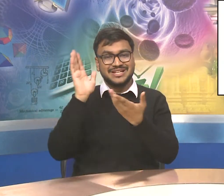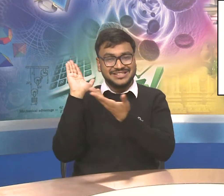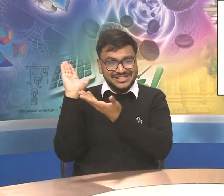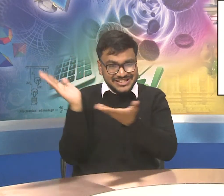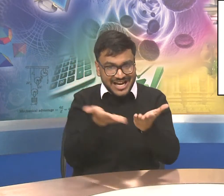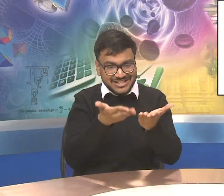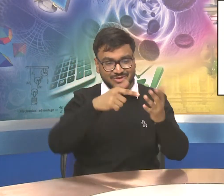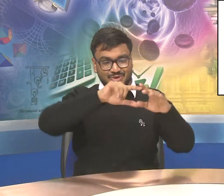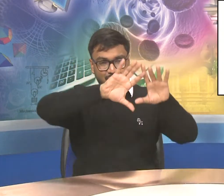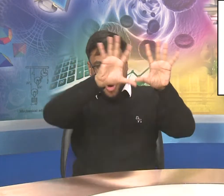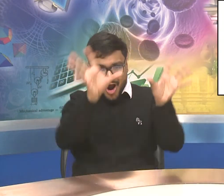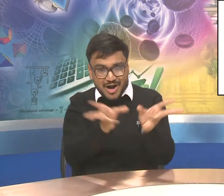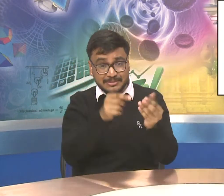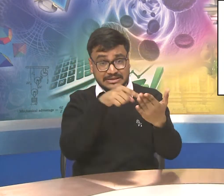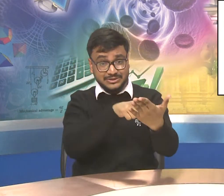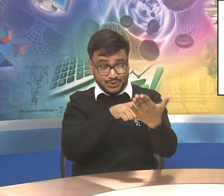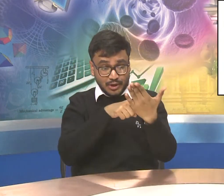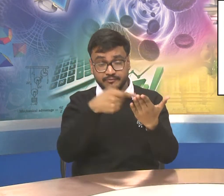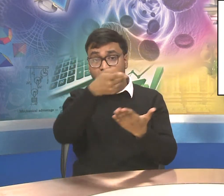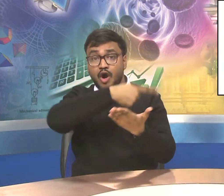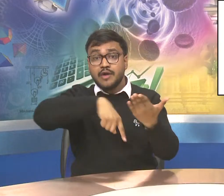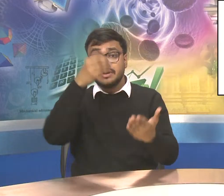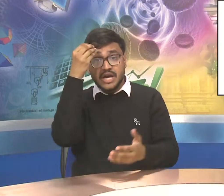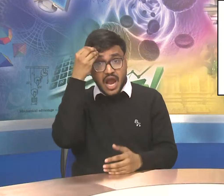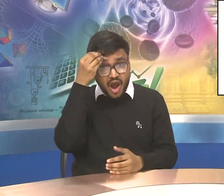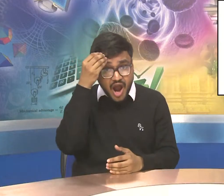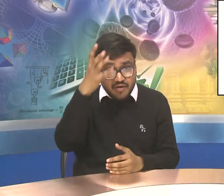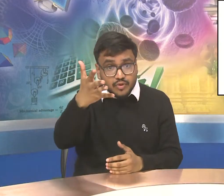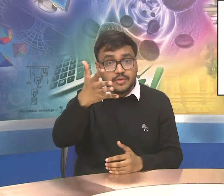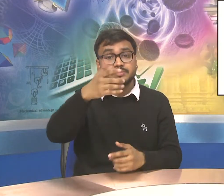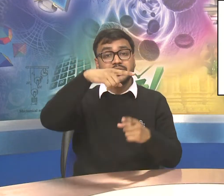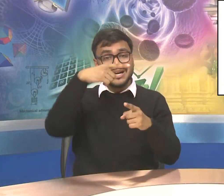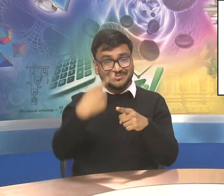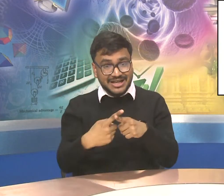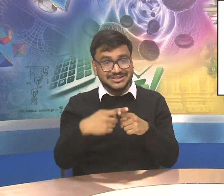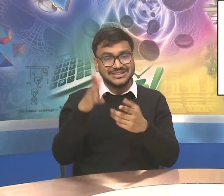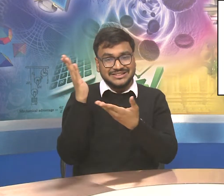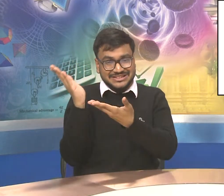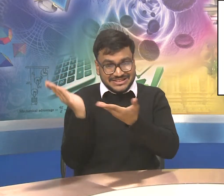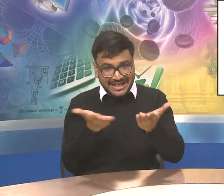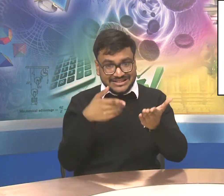For example, it includes current awareness services,